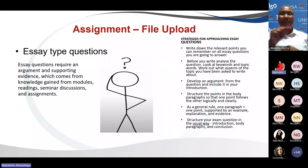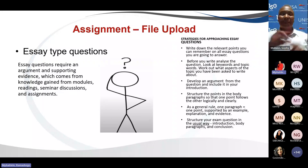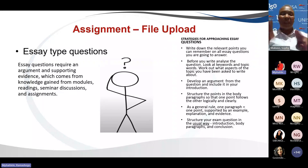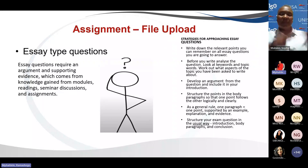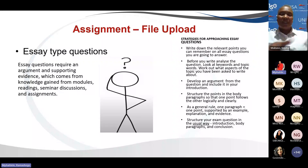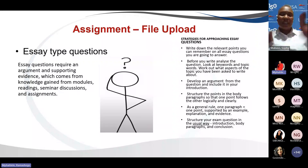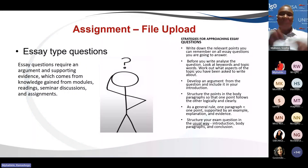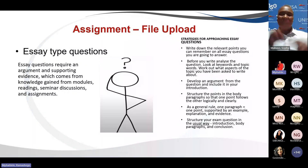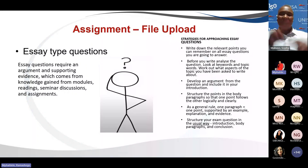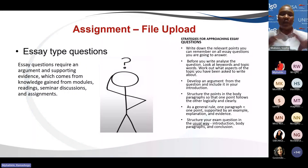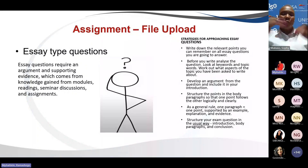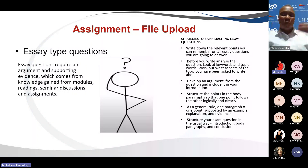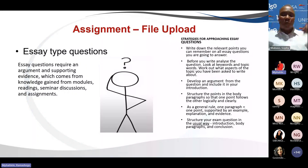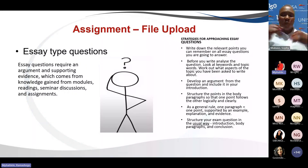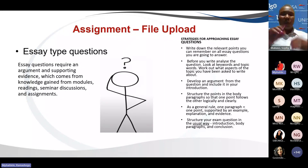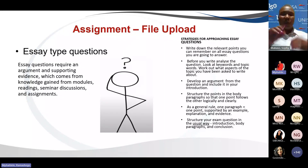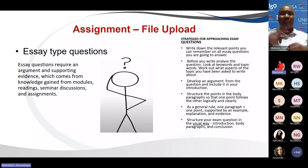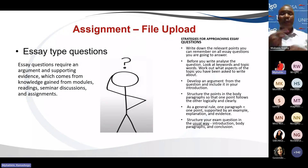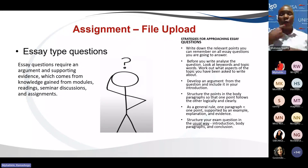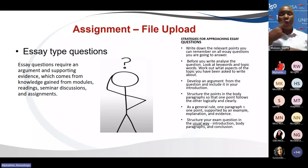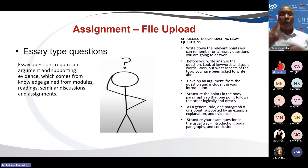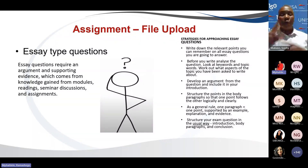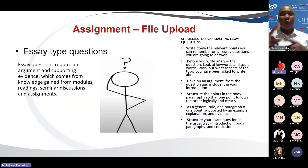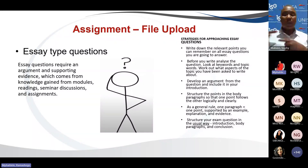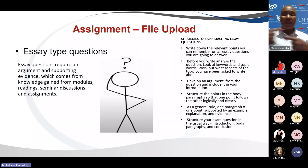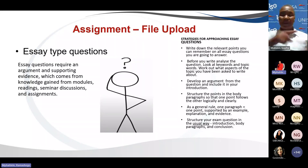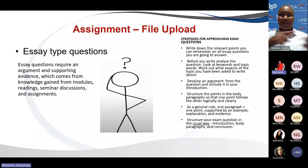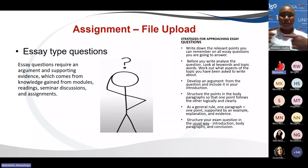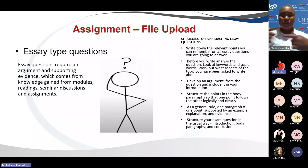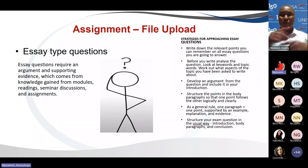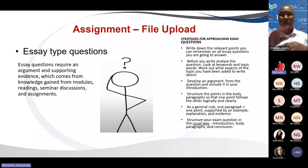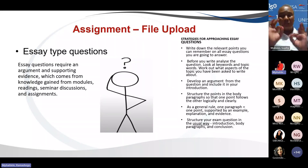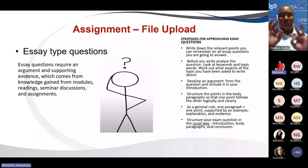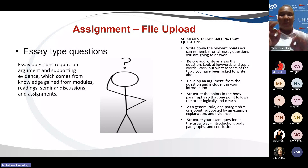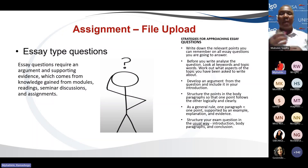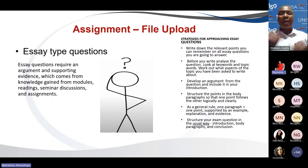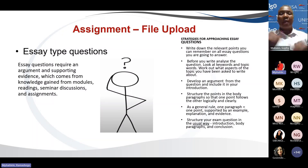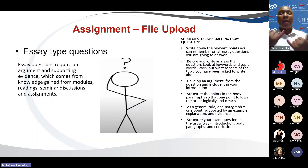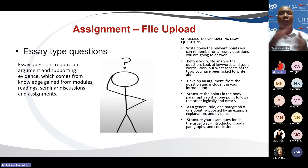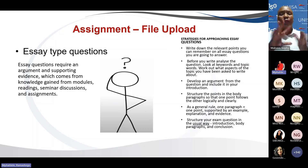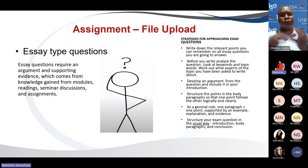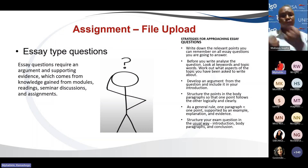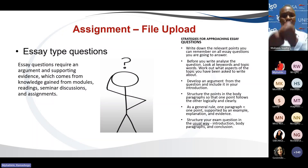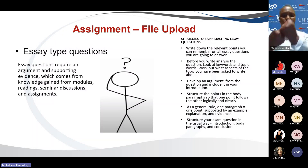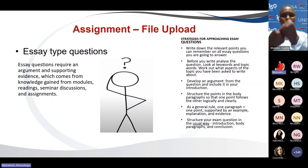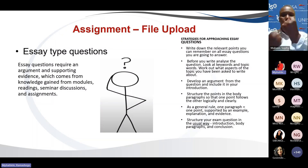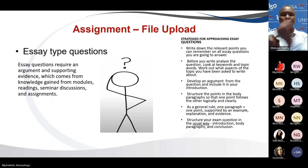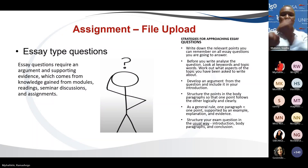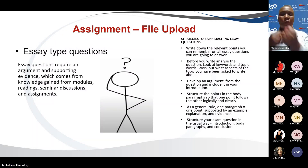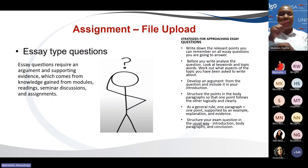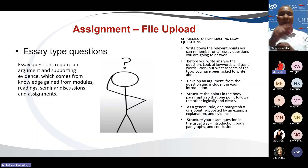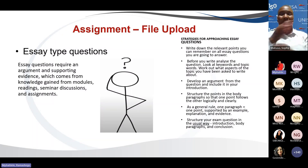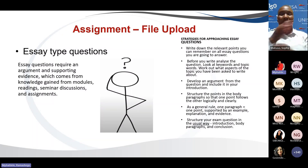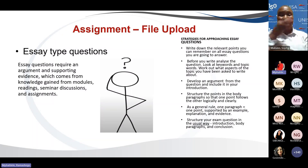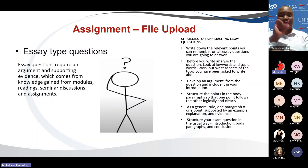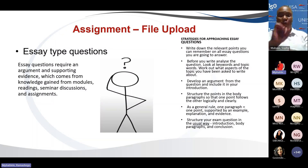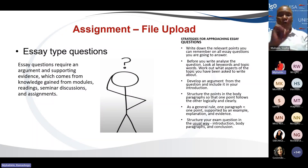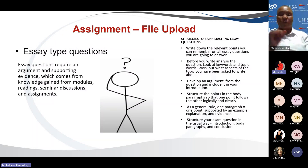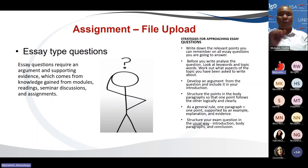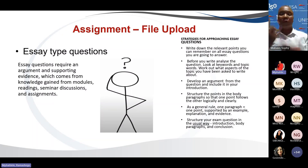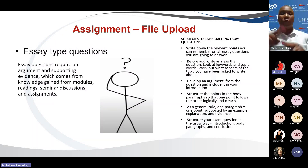invigilated online. That is your argument. You are arguing that. And then you can now support that argument